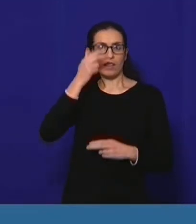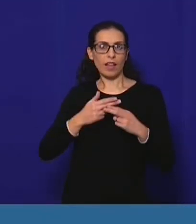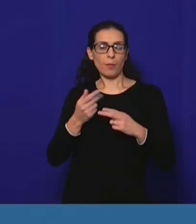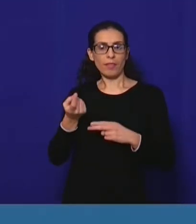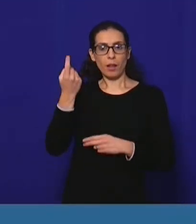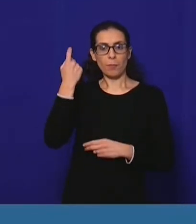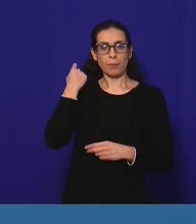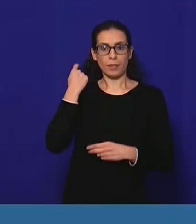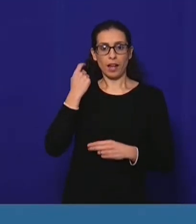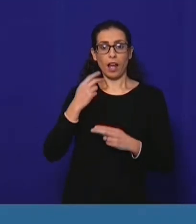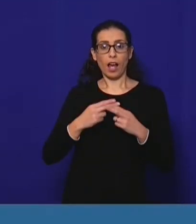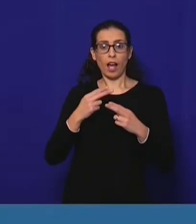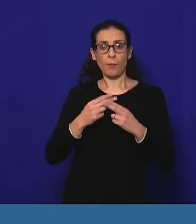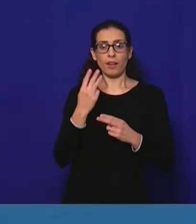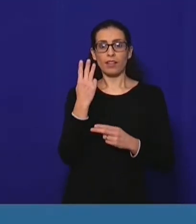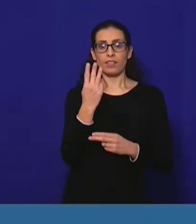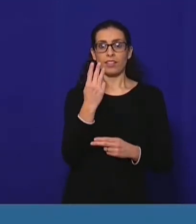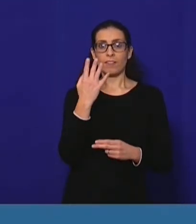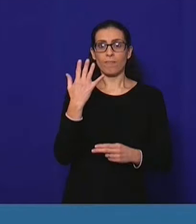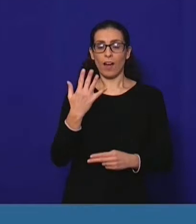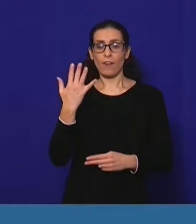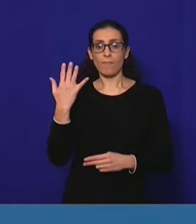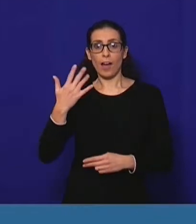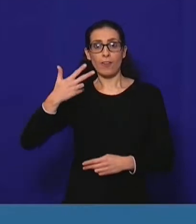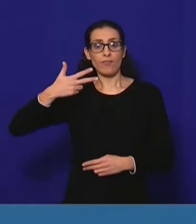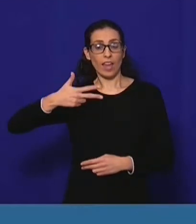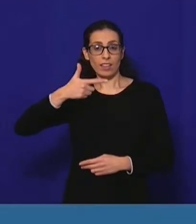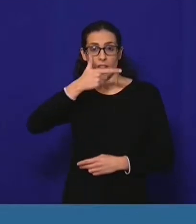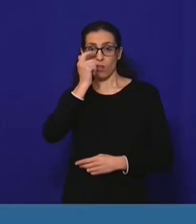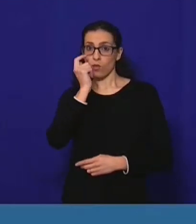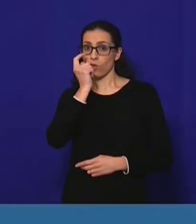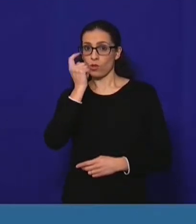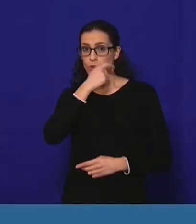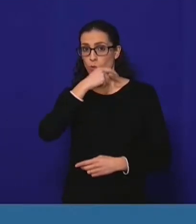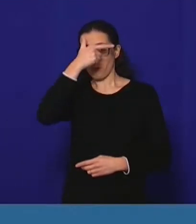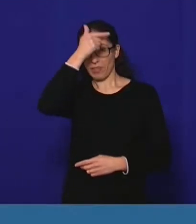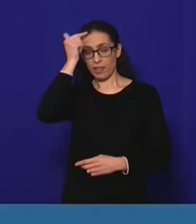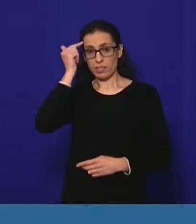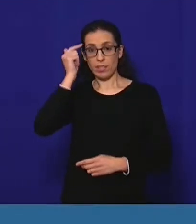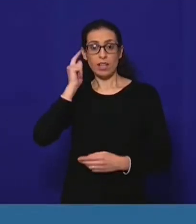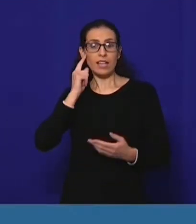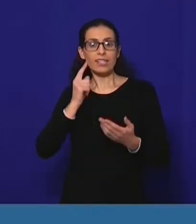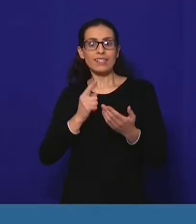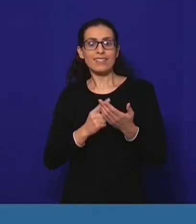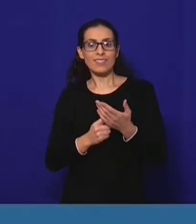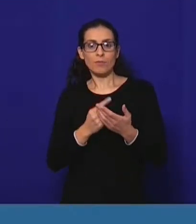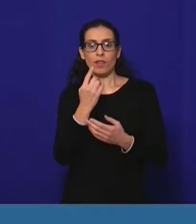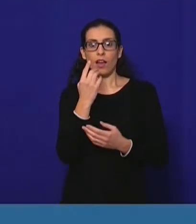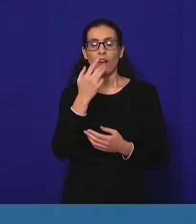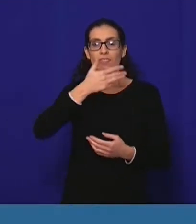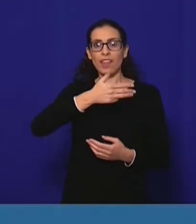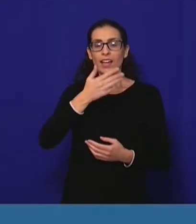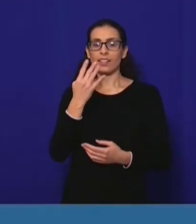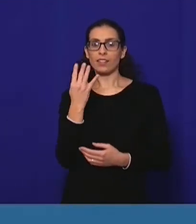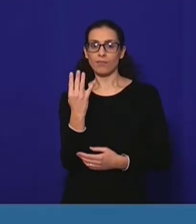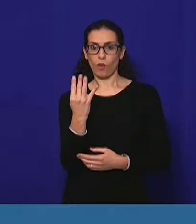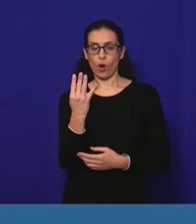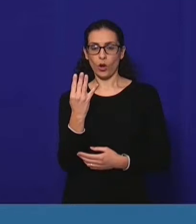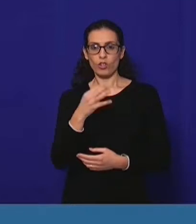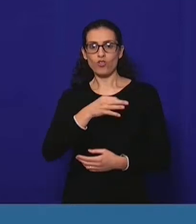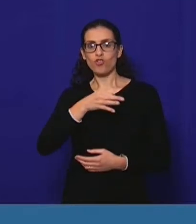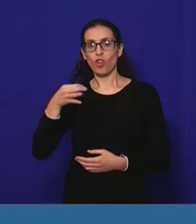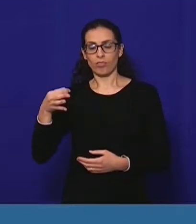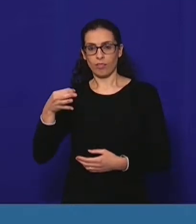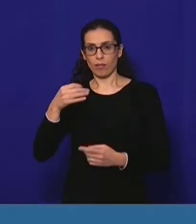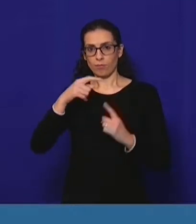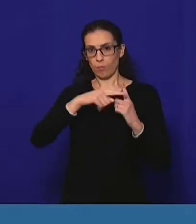għamilna 3,558 swabs minn dawn irriżultaw 94 każijiet ġodda. U